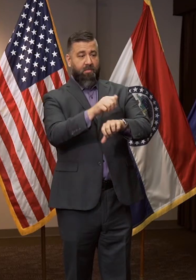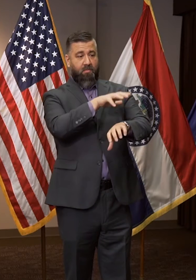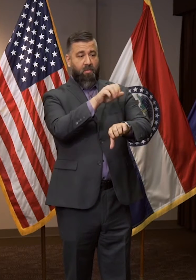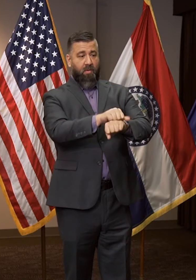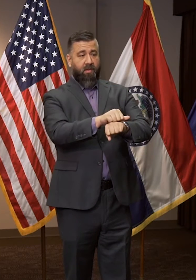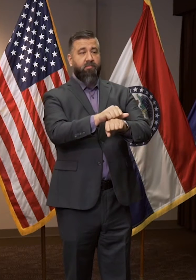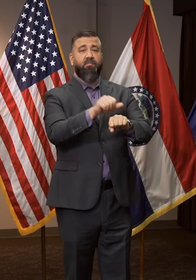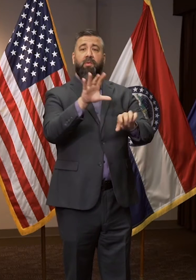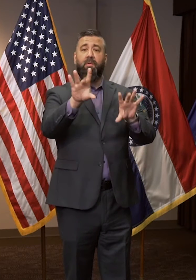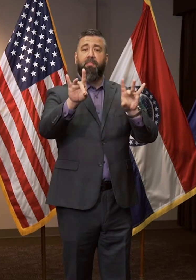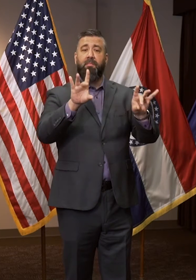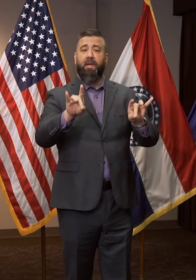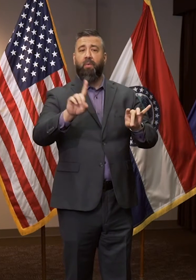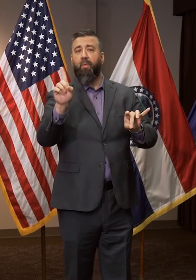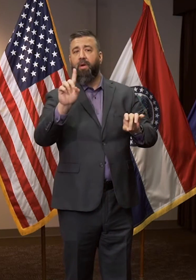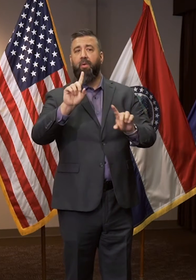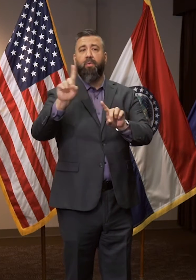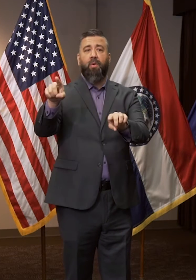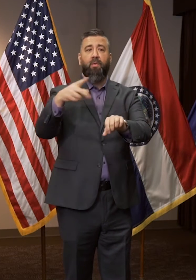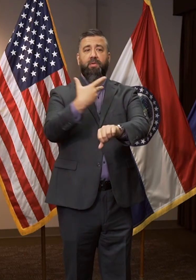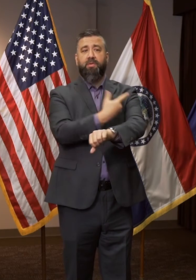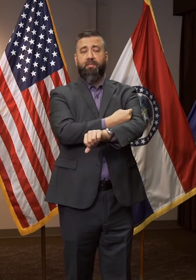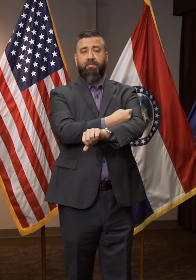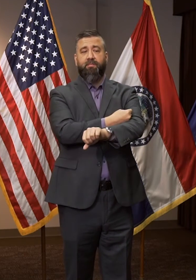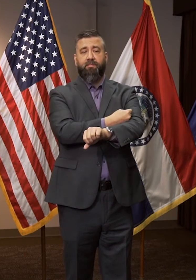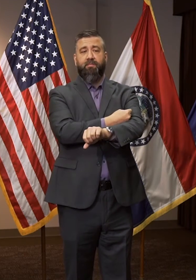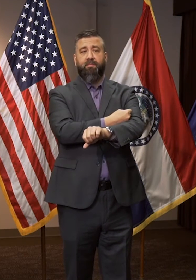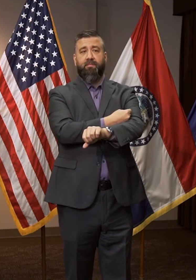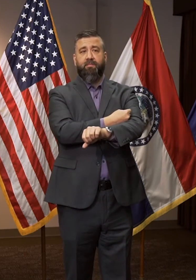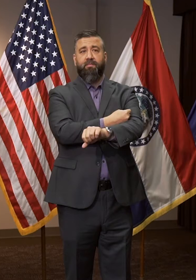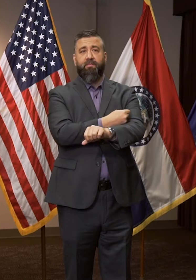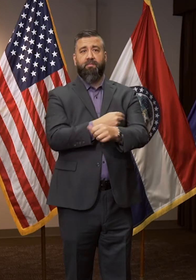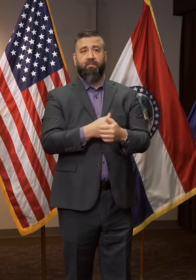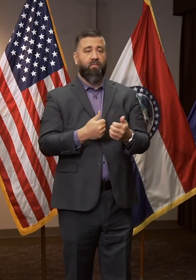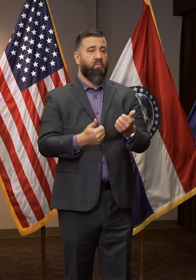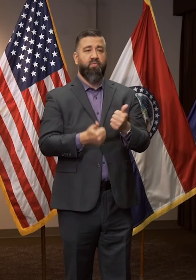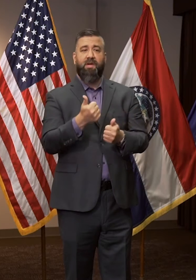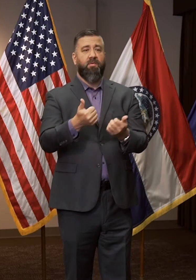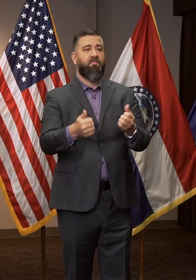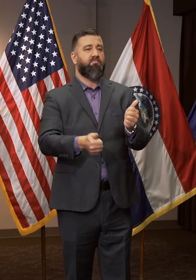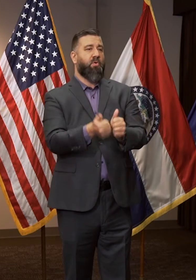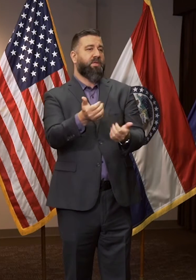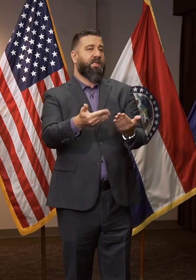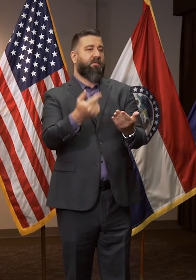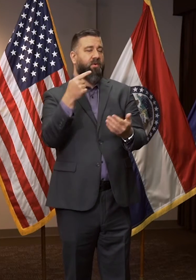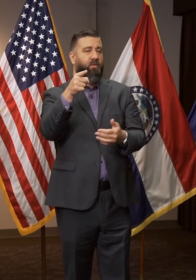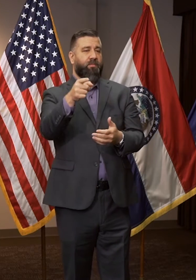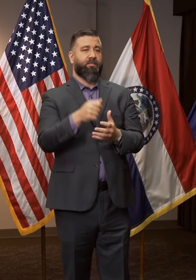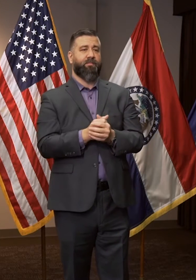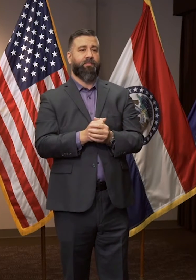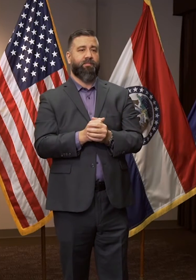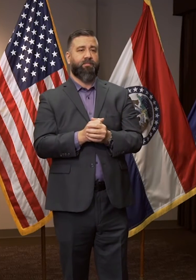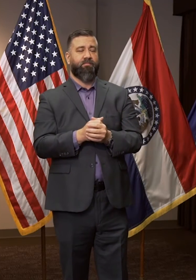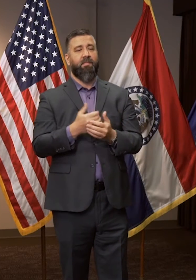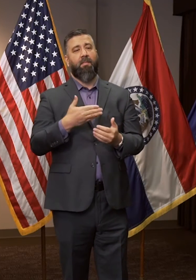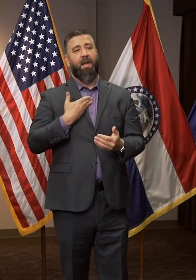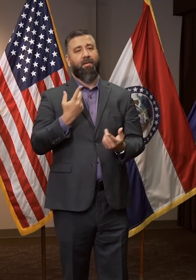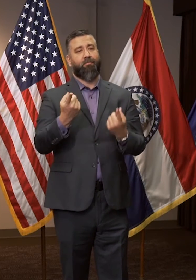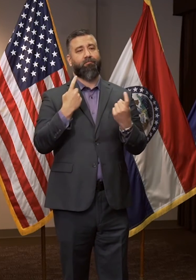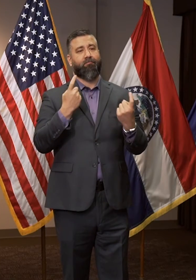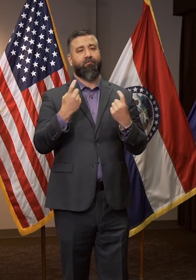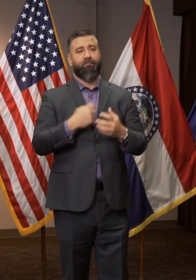and select which vaccination site run by the Department of Public Health is most convenient for you. And I'd be happy to take any